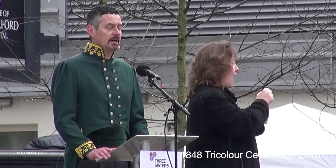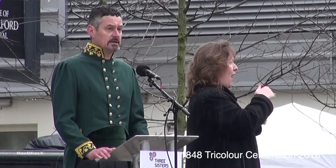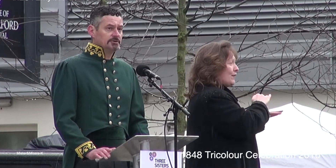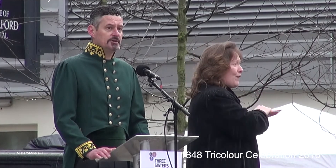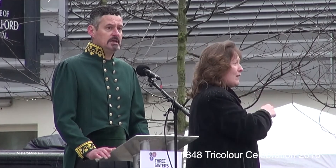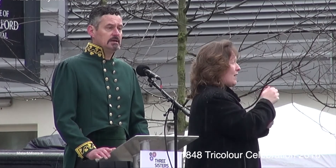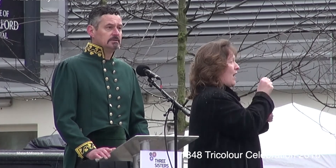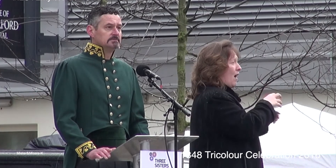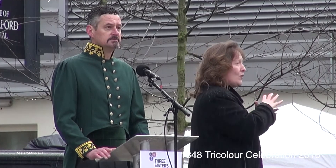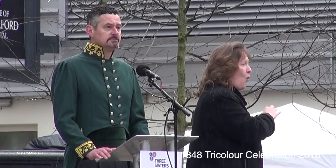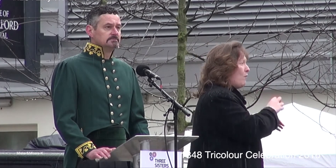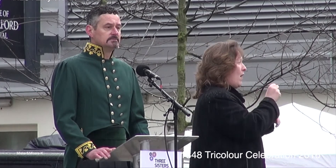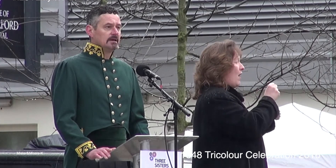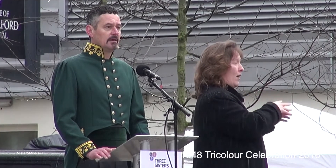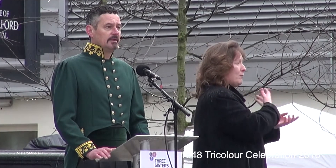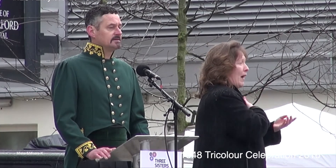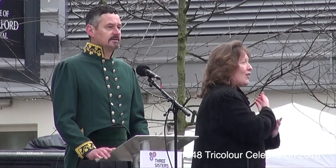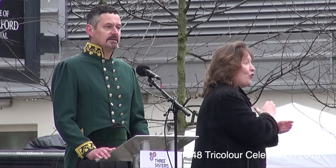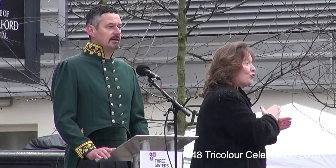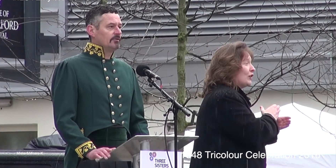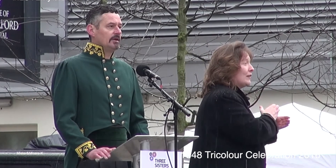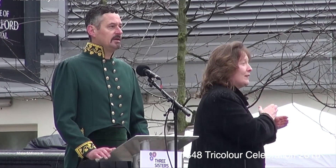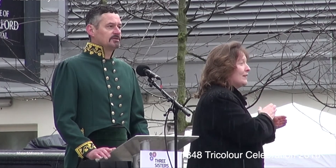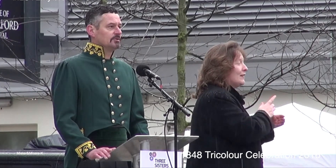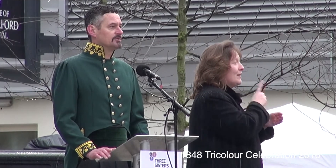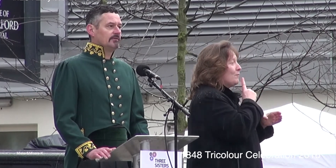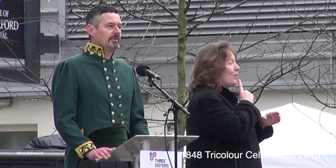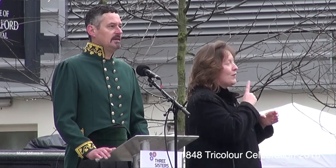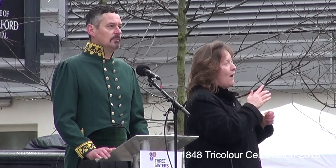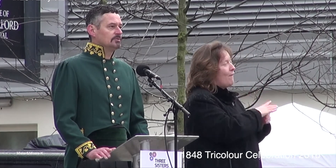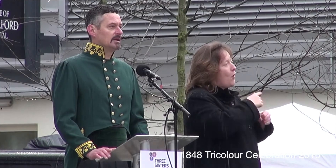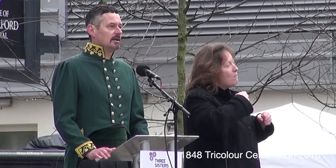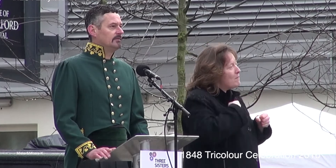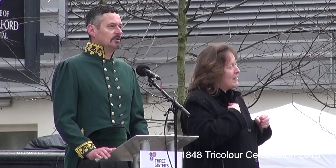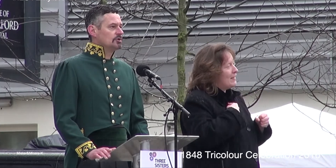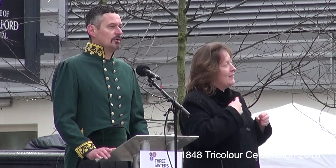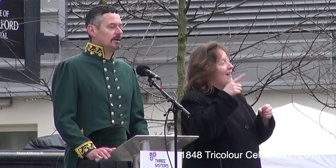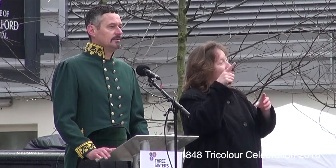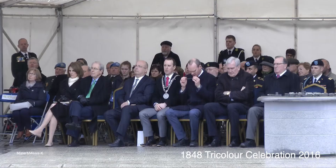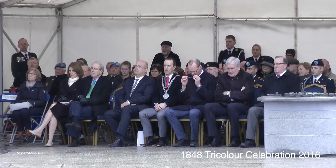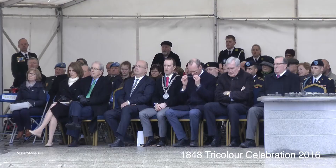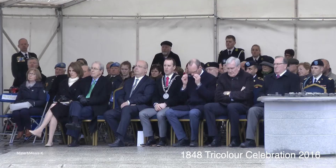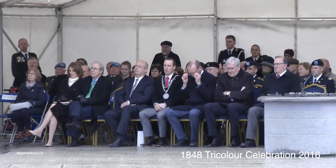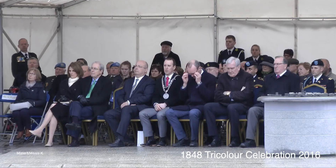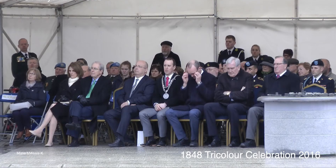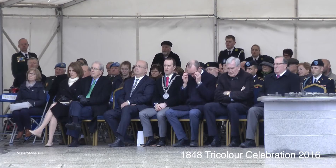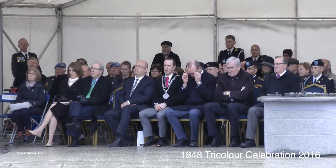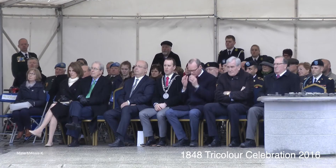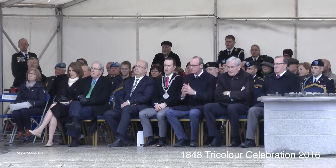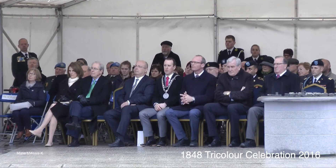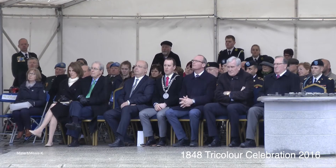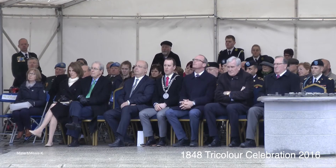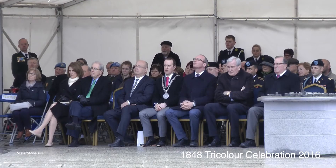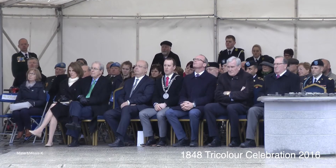home and country. This is a never-ending source of the most delightful joy. I